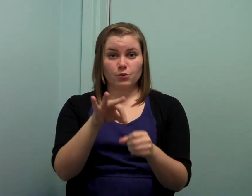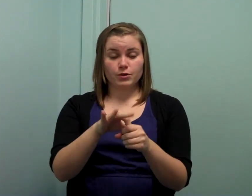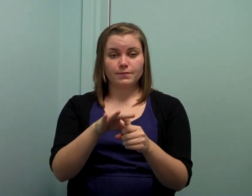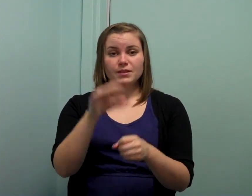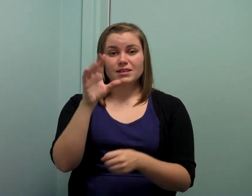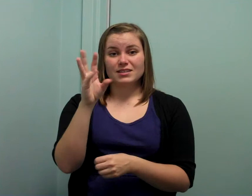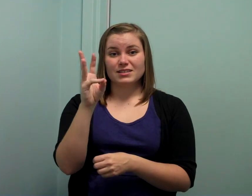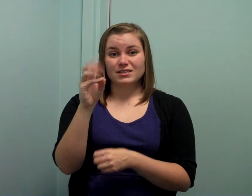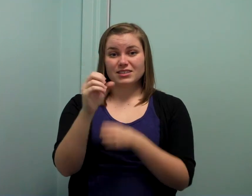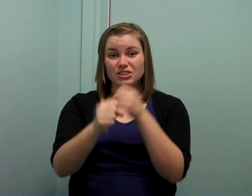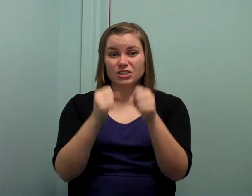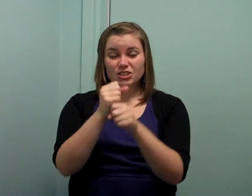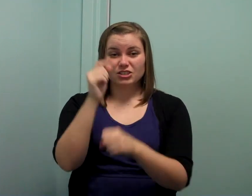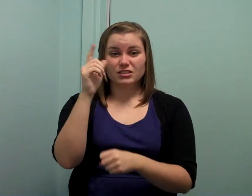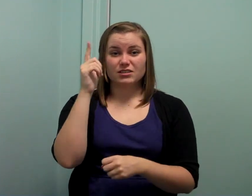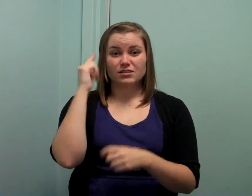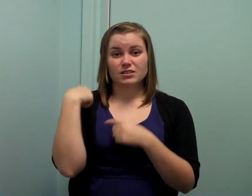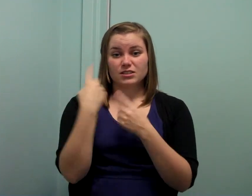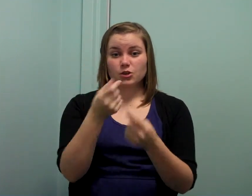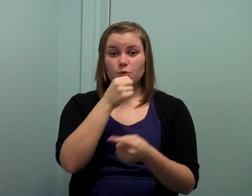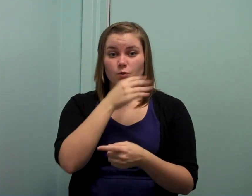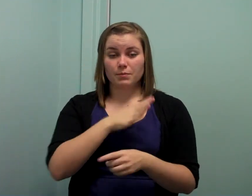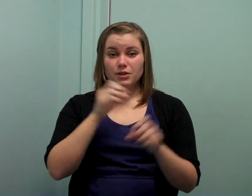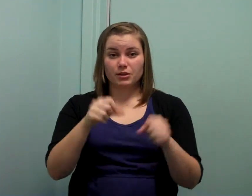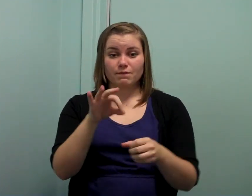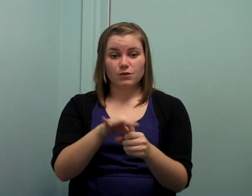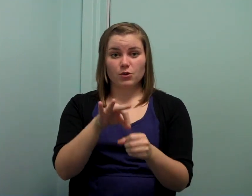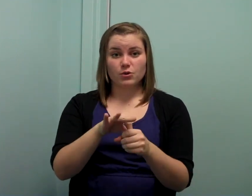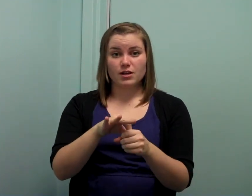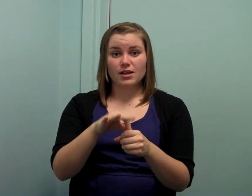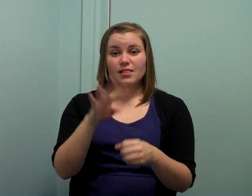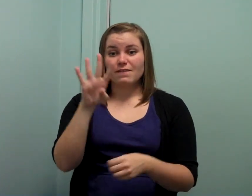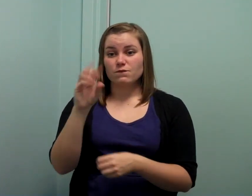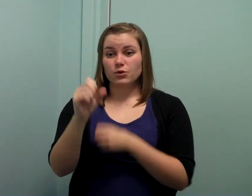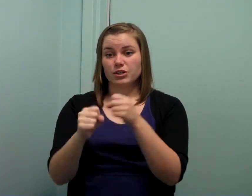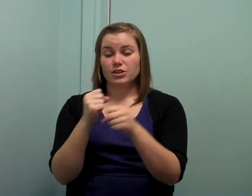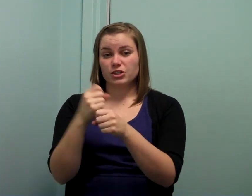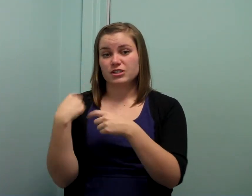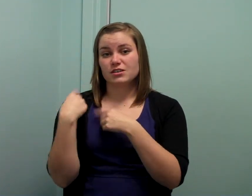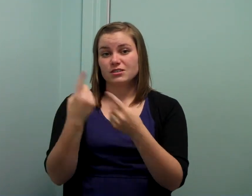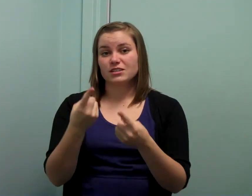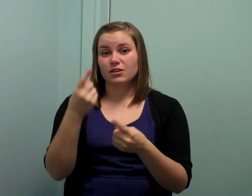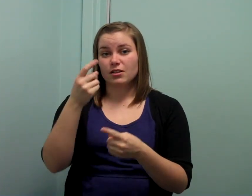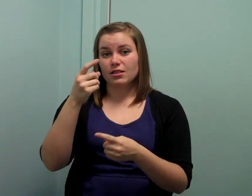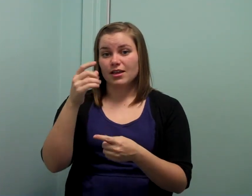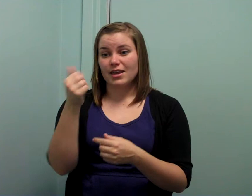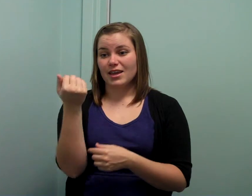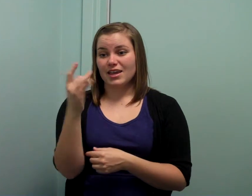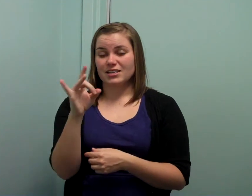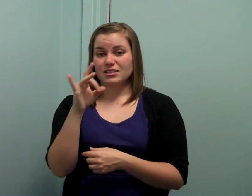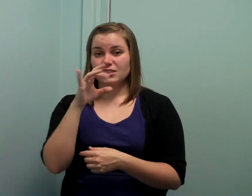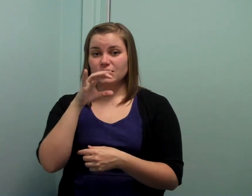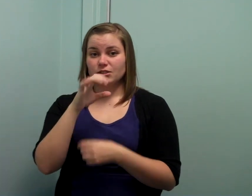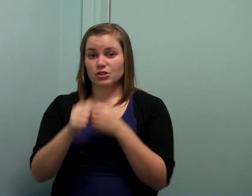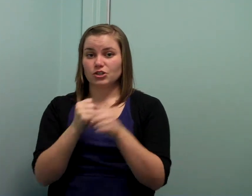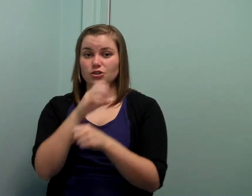the vote, and it took another 40 years to get the 18-year-olds to vote, even though they had been the bulk of our soldiers all the